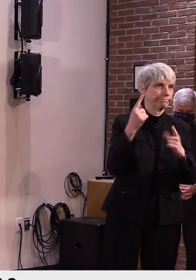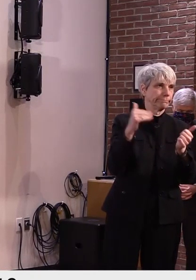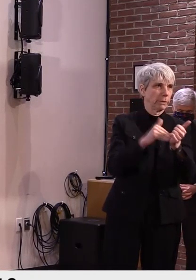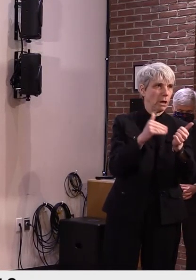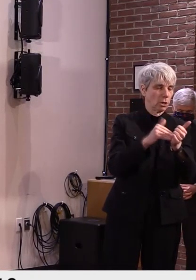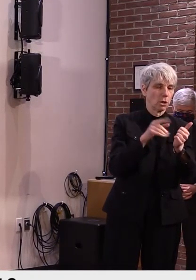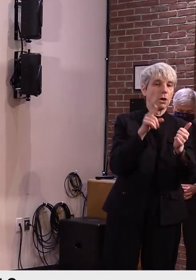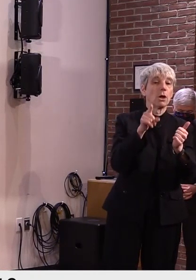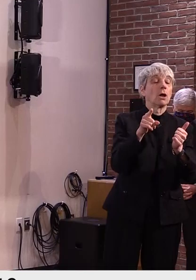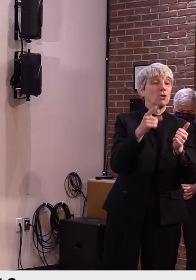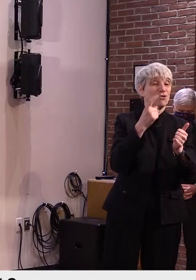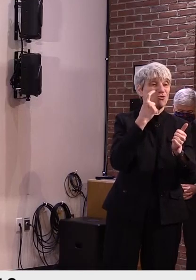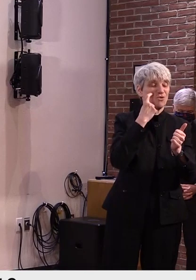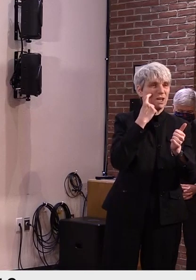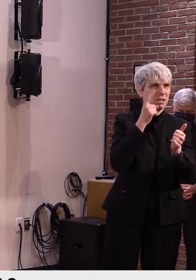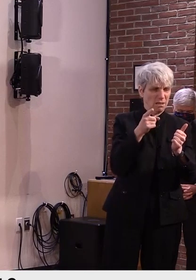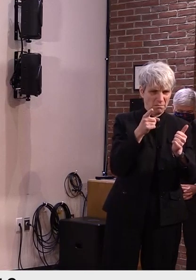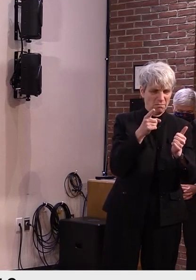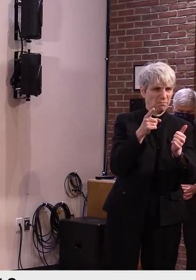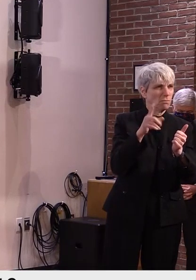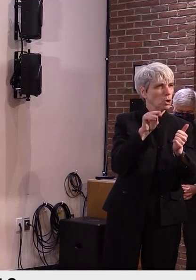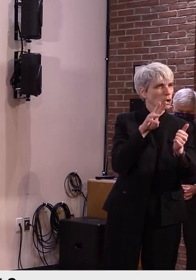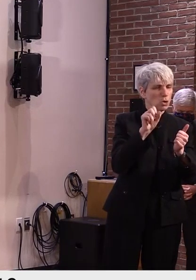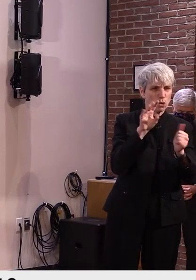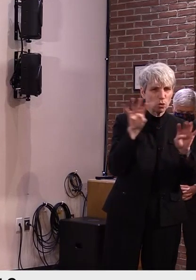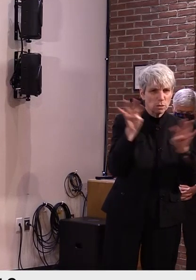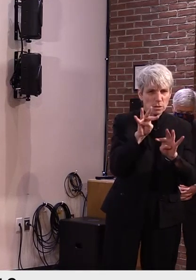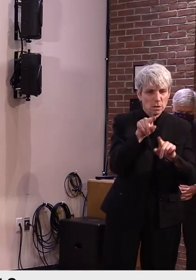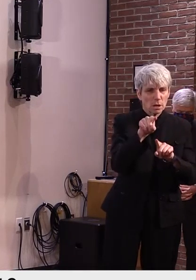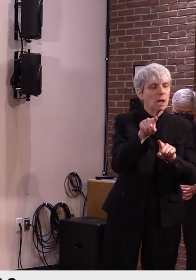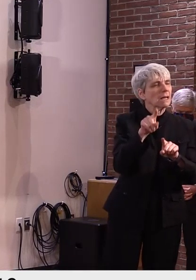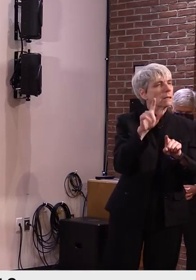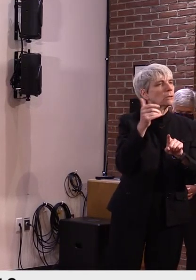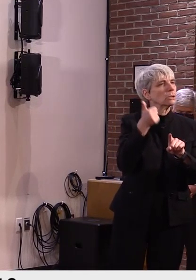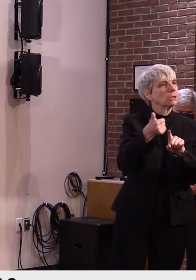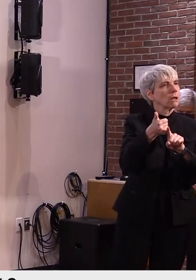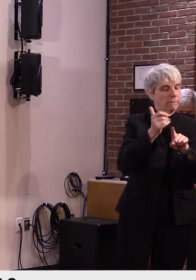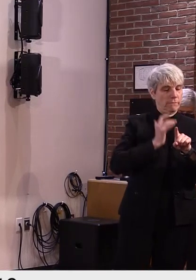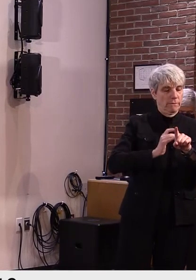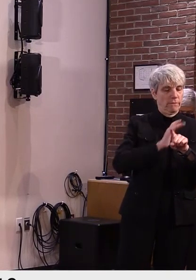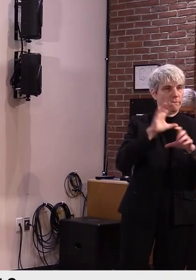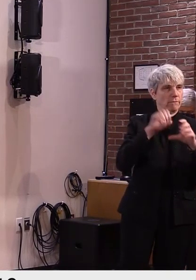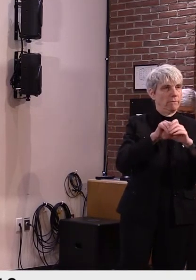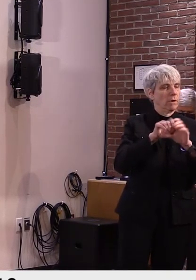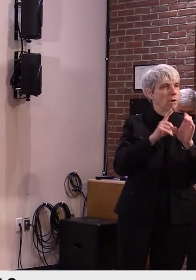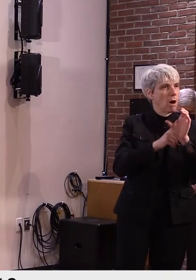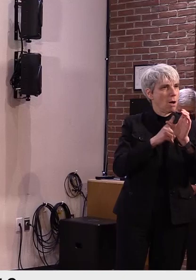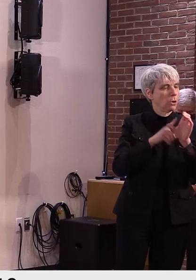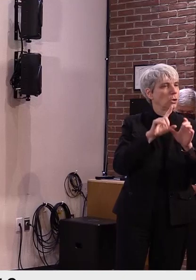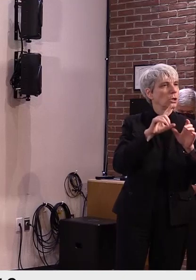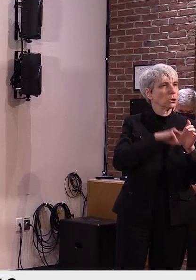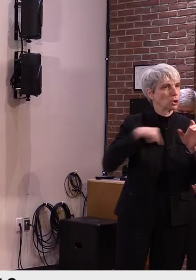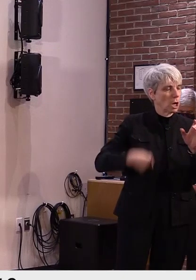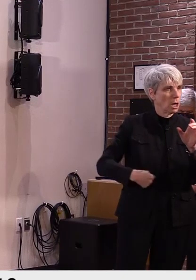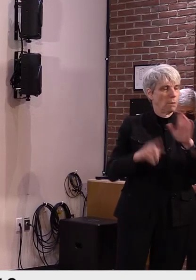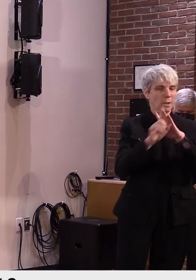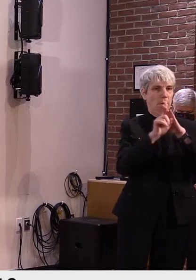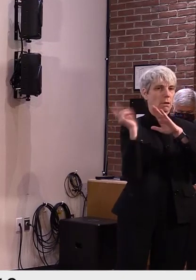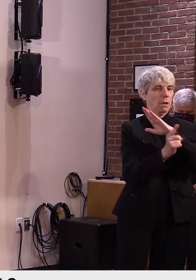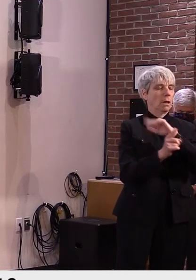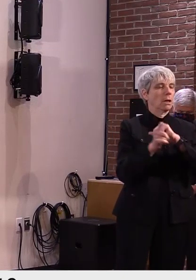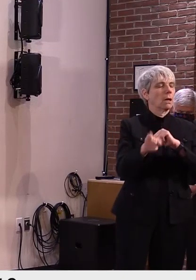communist China. She's come forward recently and said that this that the virus was assembled